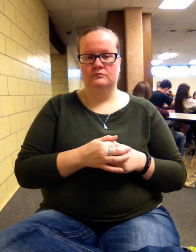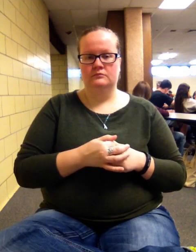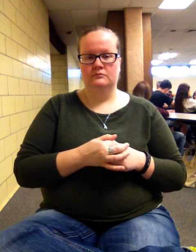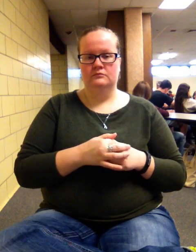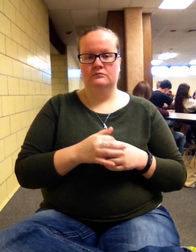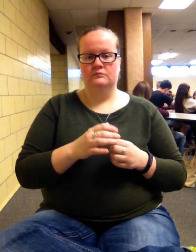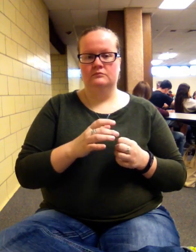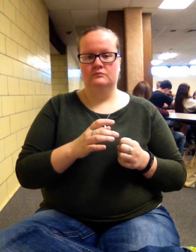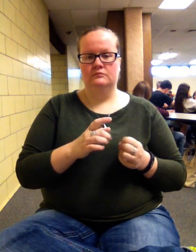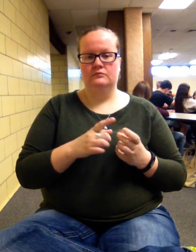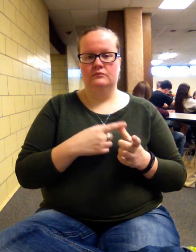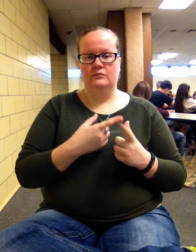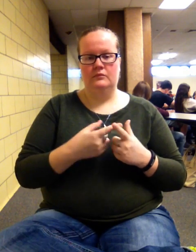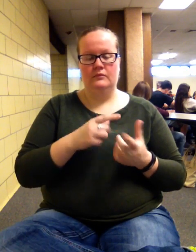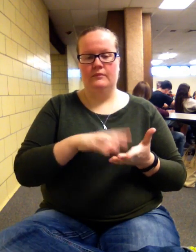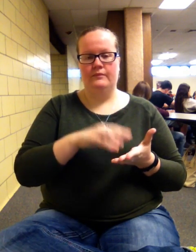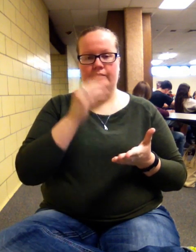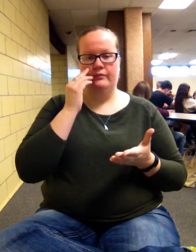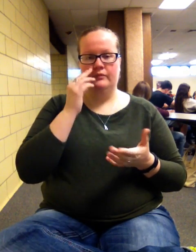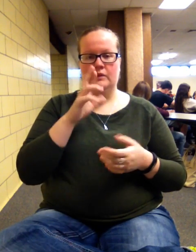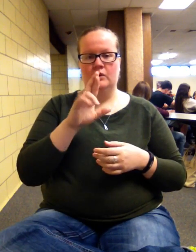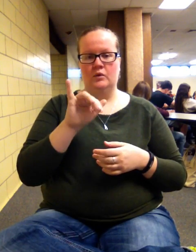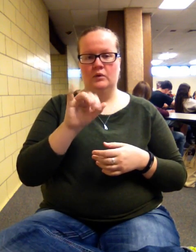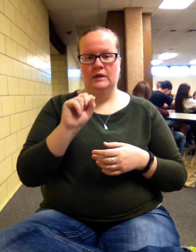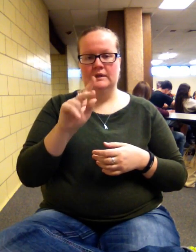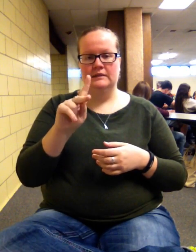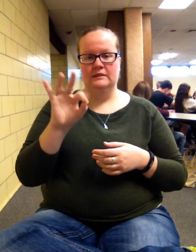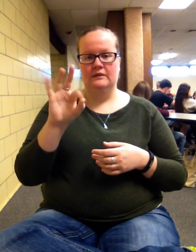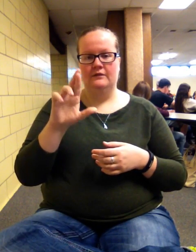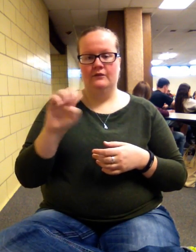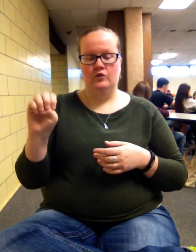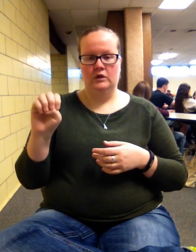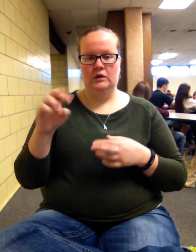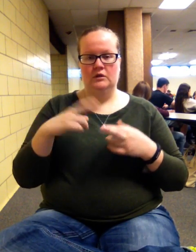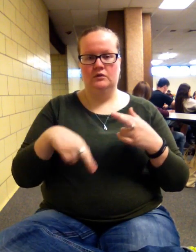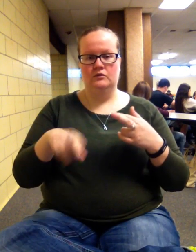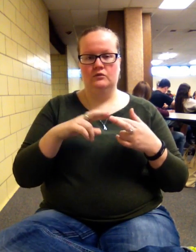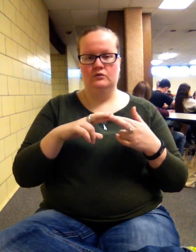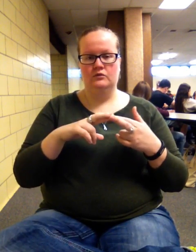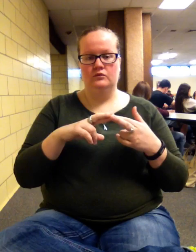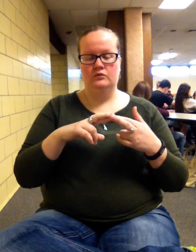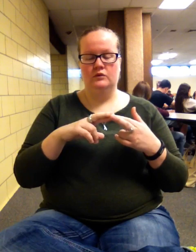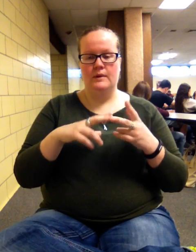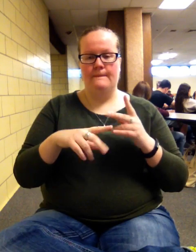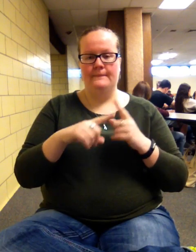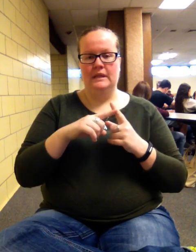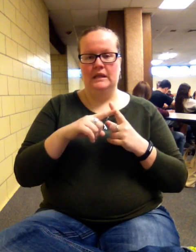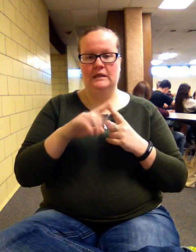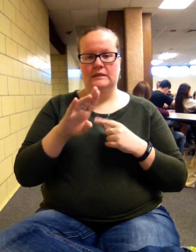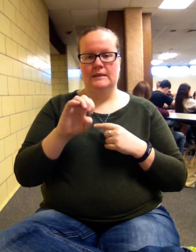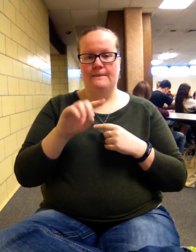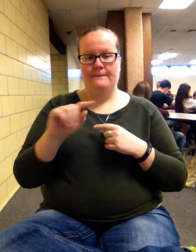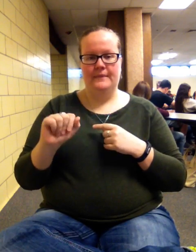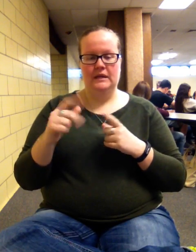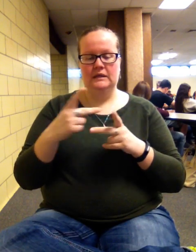Then we learned the risk-free rate of return plus beta times the return on the market